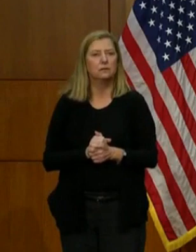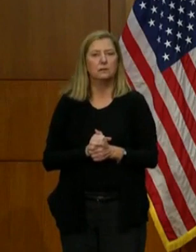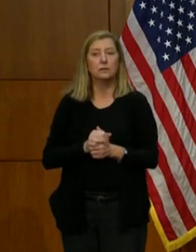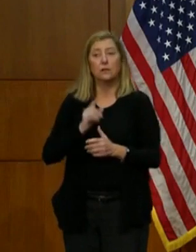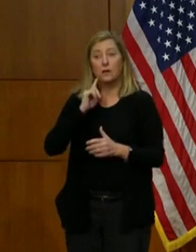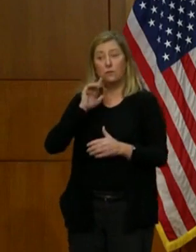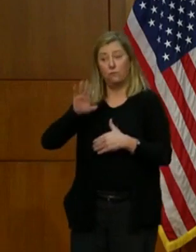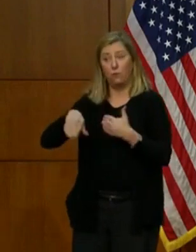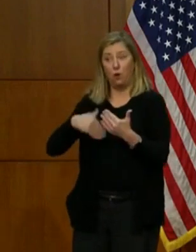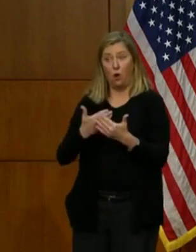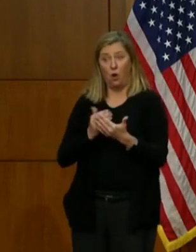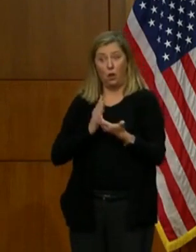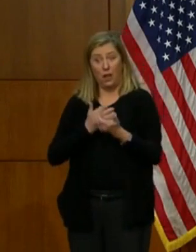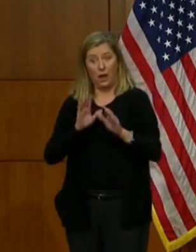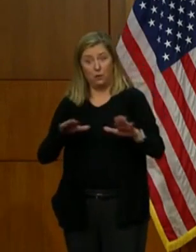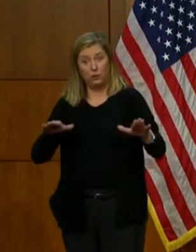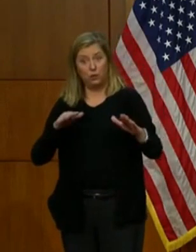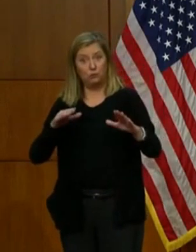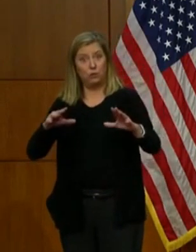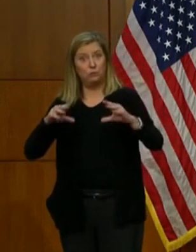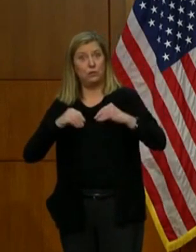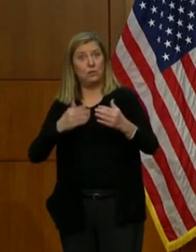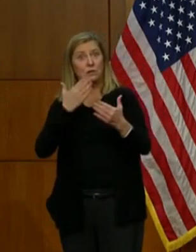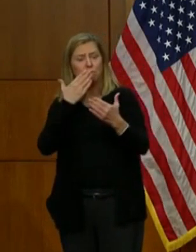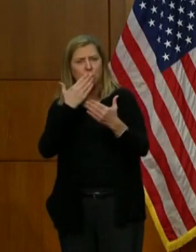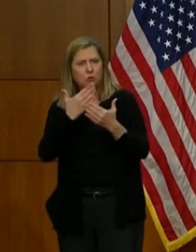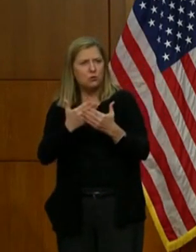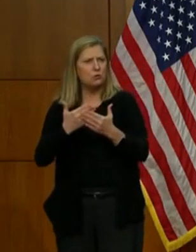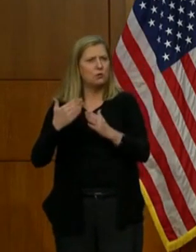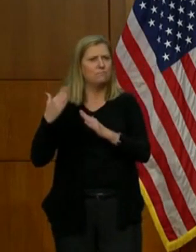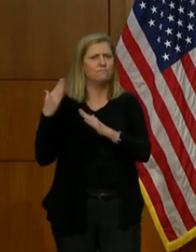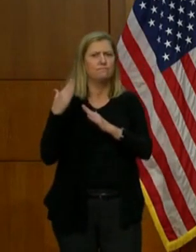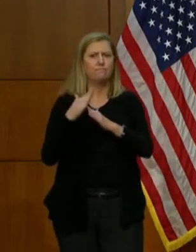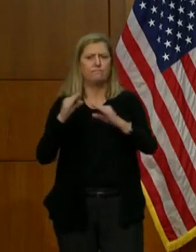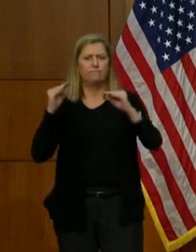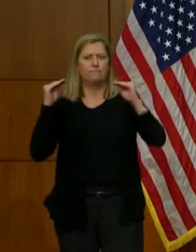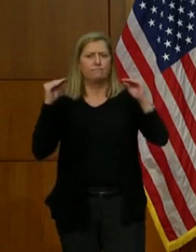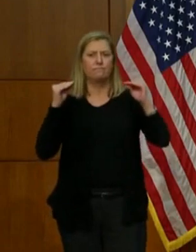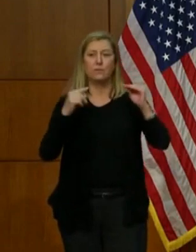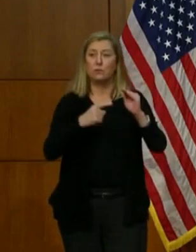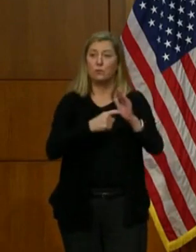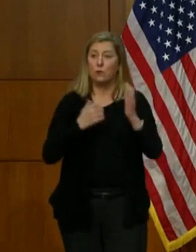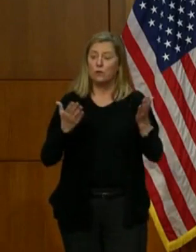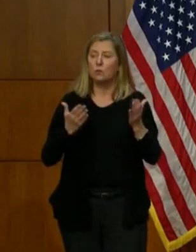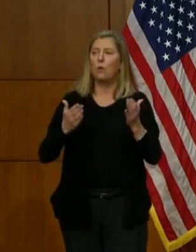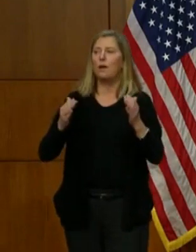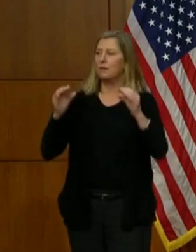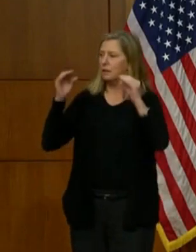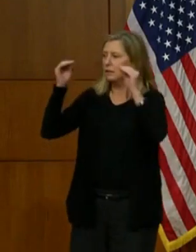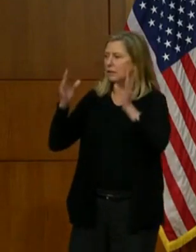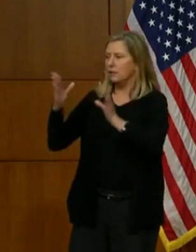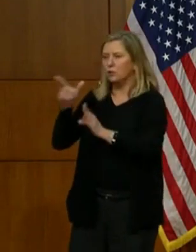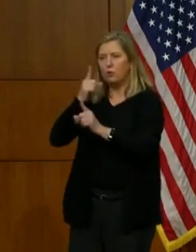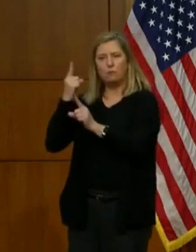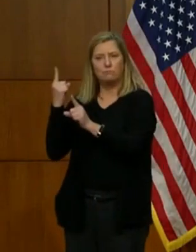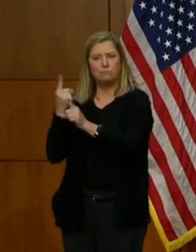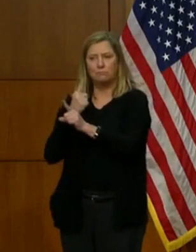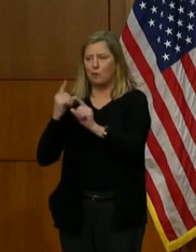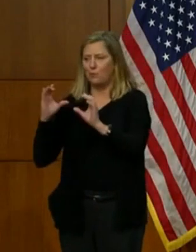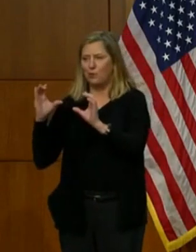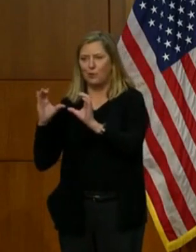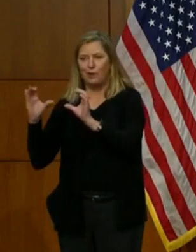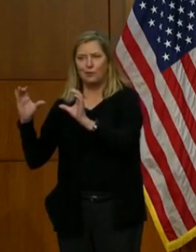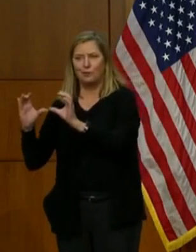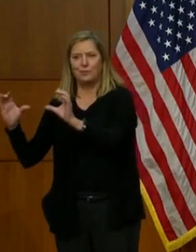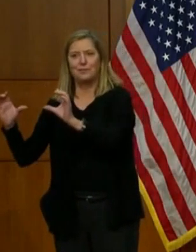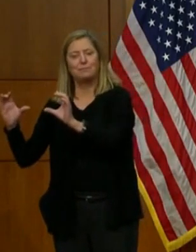children, we need to have a talented workforce. We need to have teachers that are properly credentialed. And